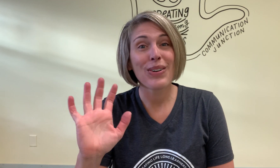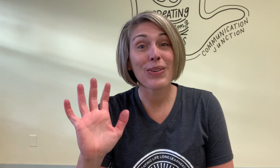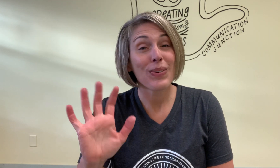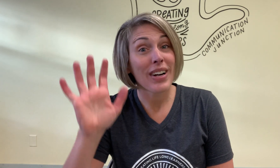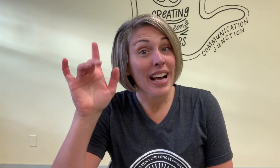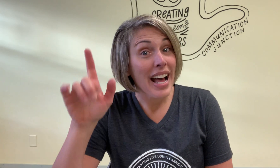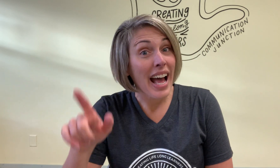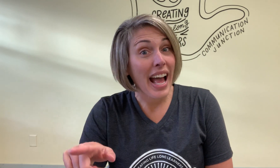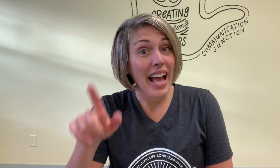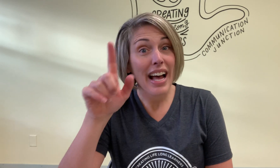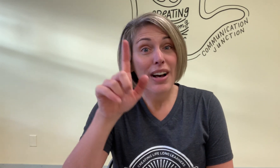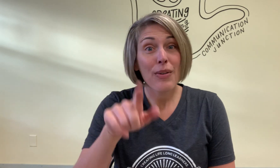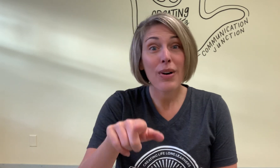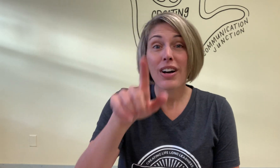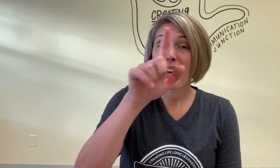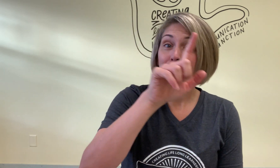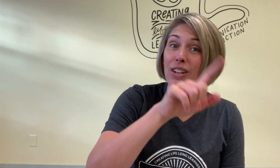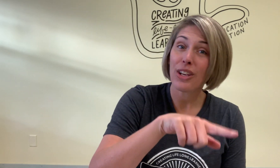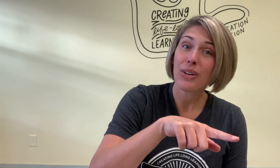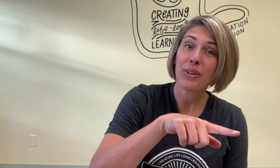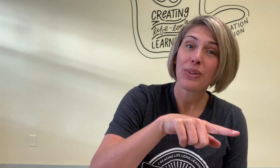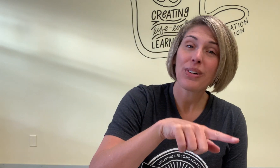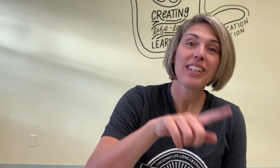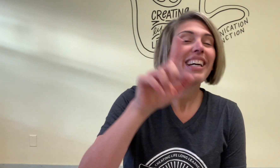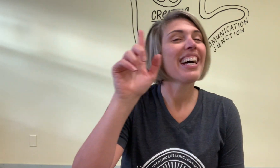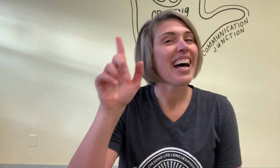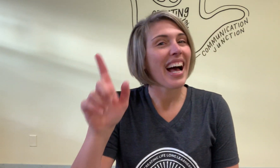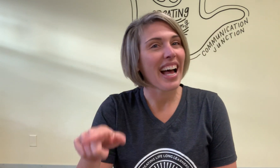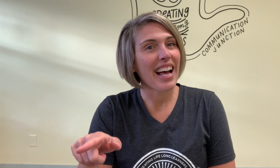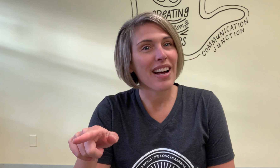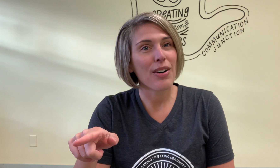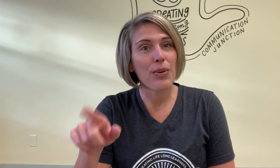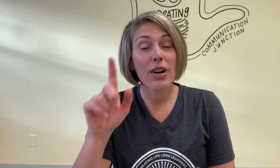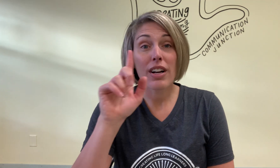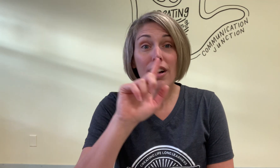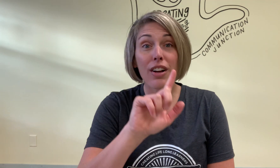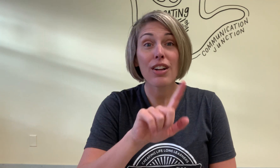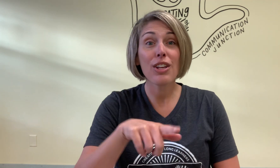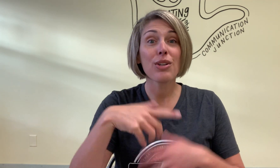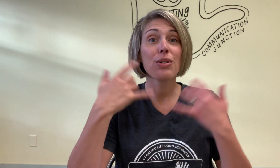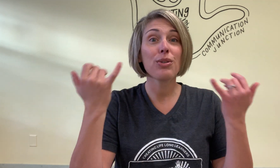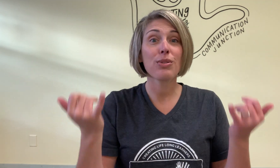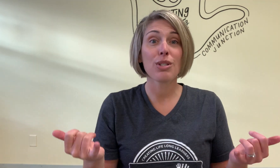Hello, how are you? How are you